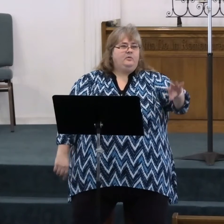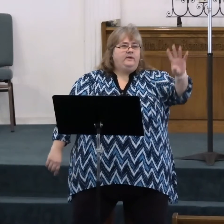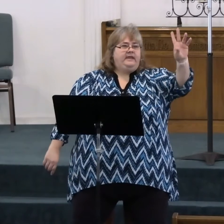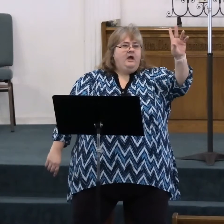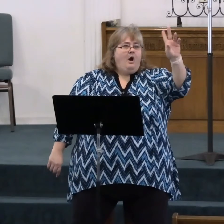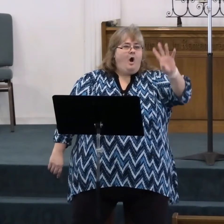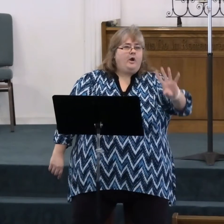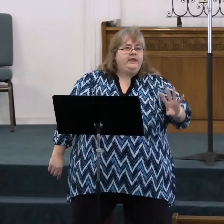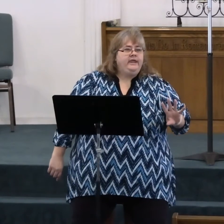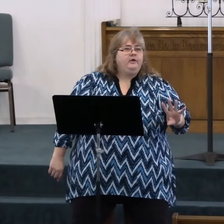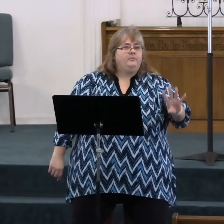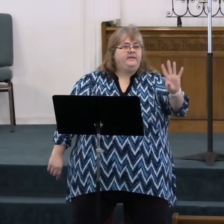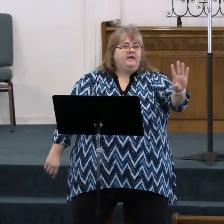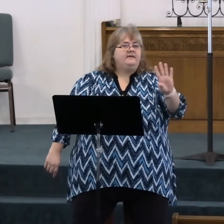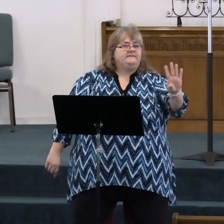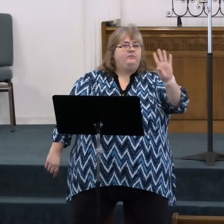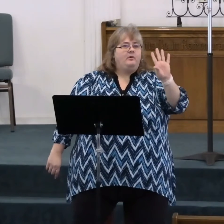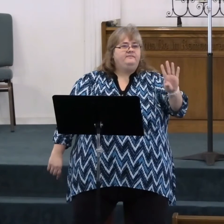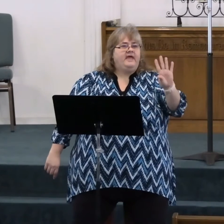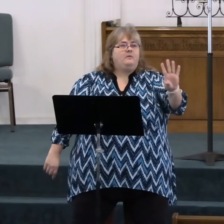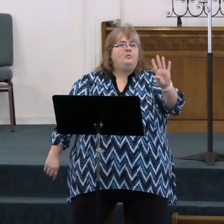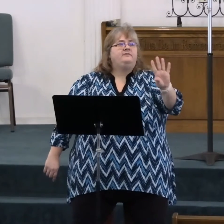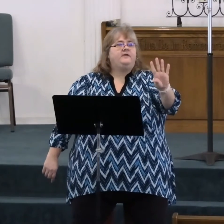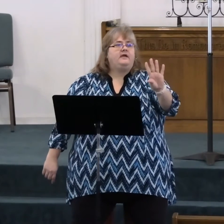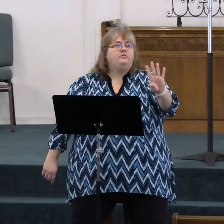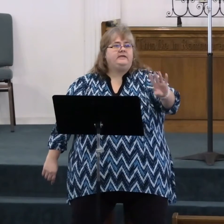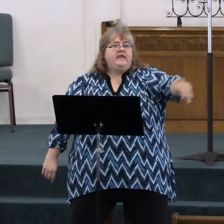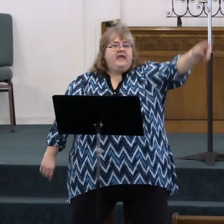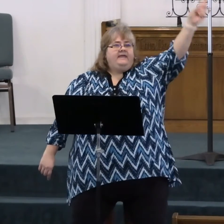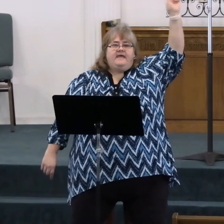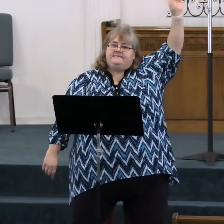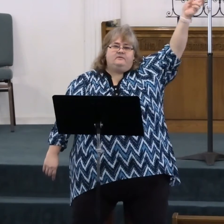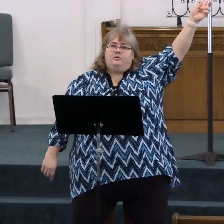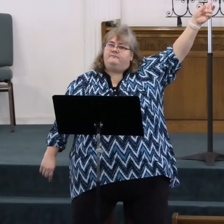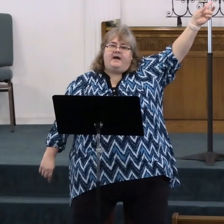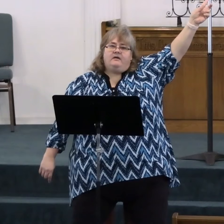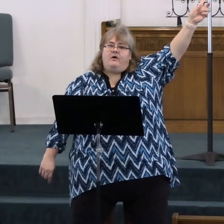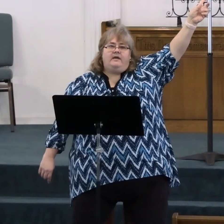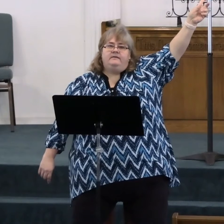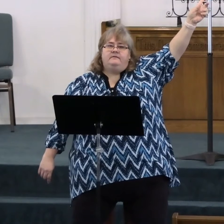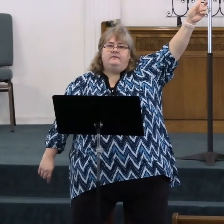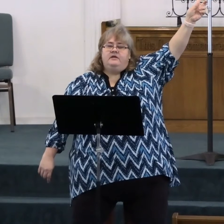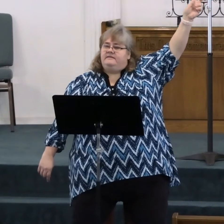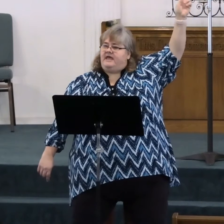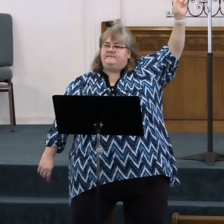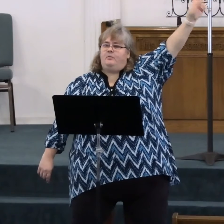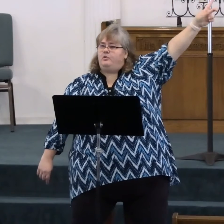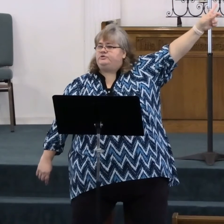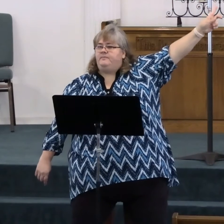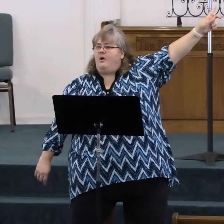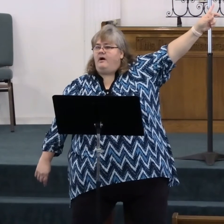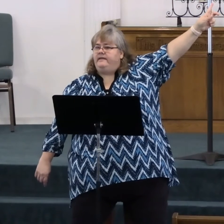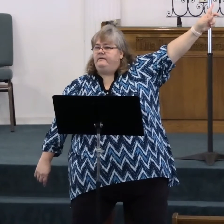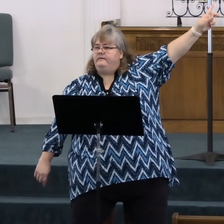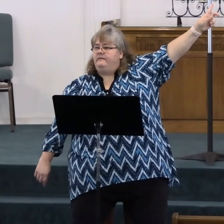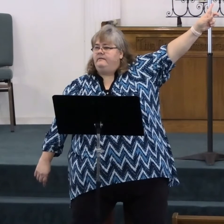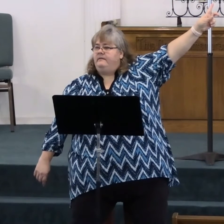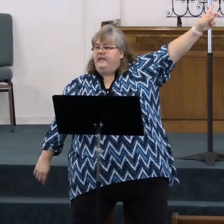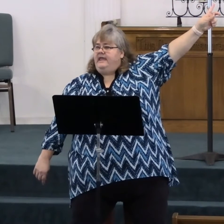we are here because of one thing and one thing only, and that's to glorify God. That's to worship God. And